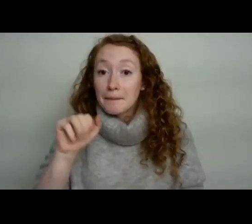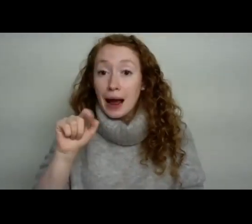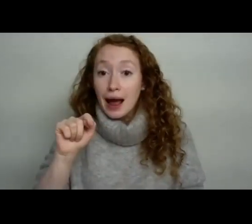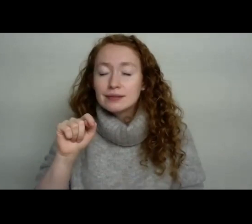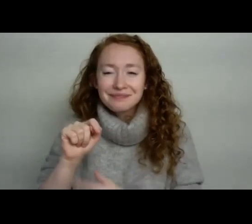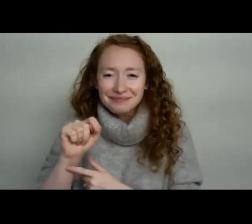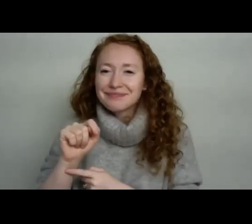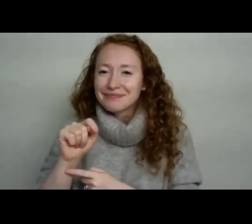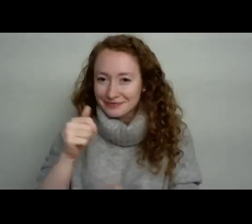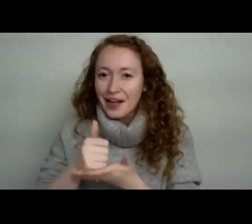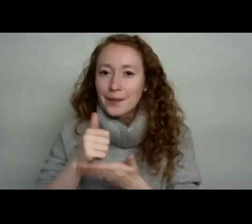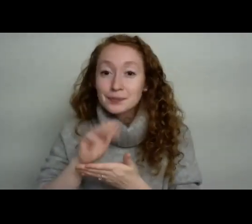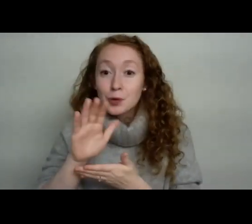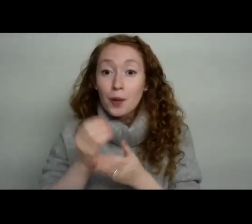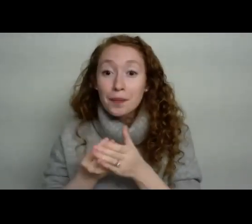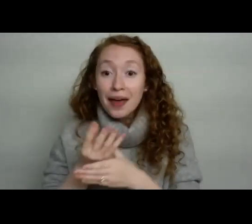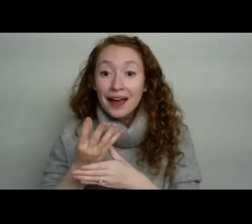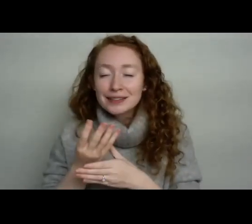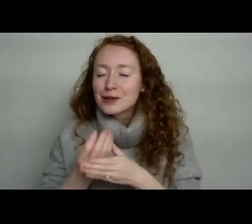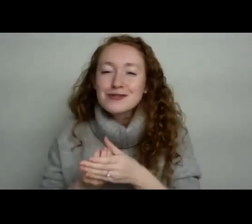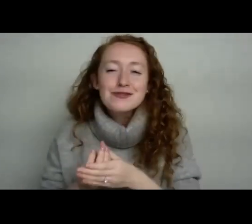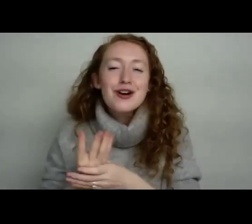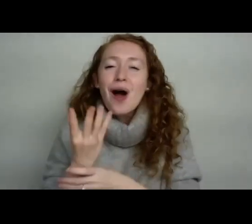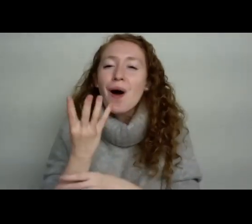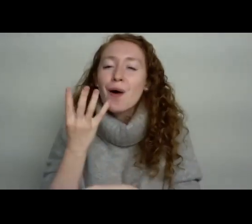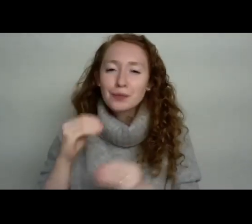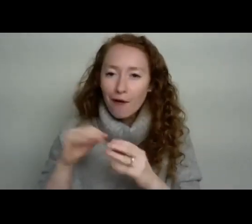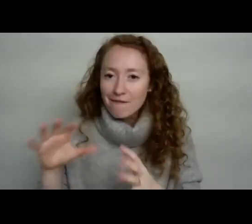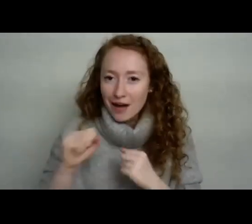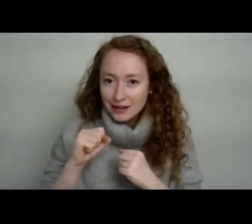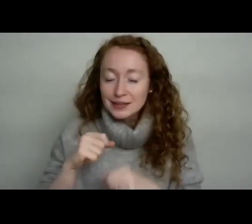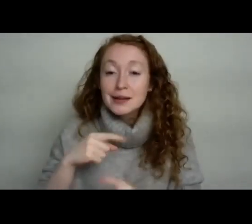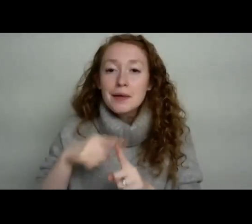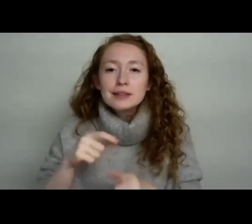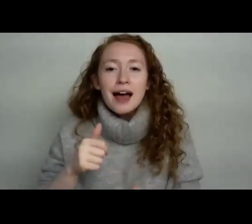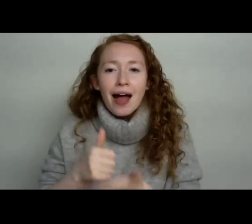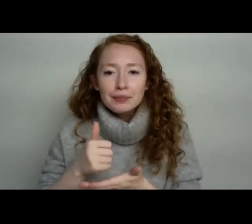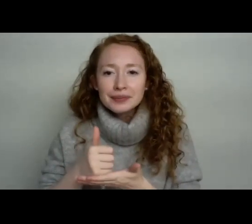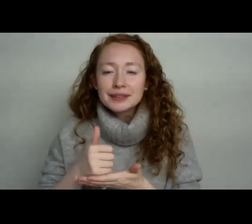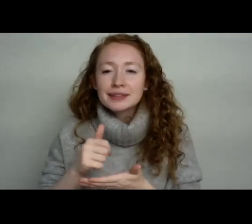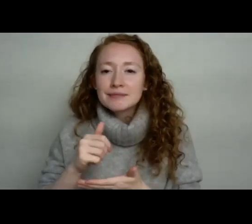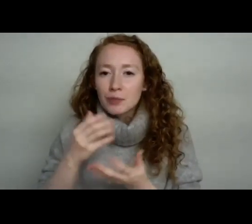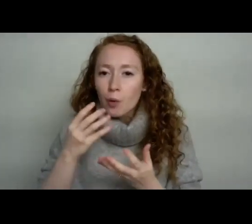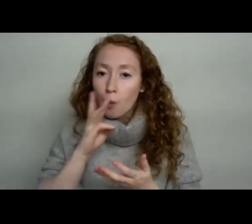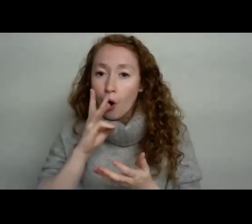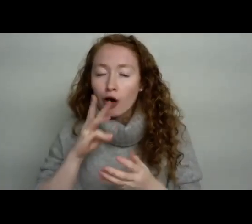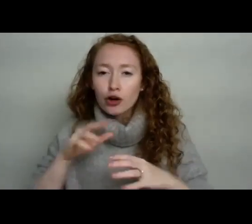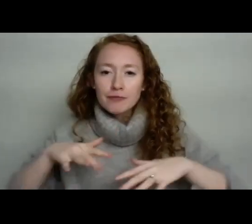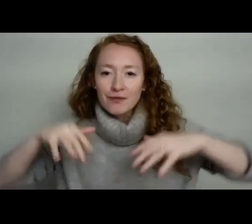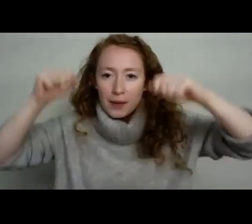grow faster, as well as lights. And then it also disperses humidity faster, which it's that humidity that